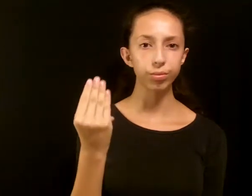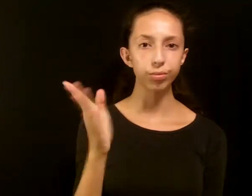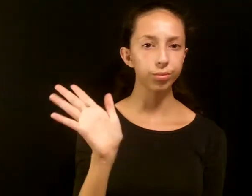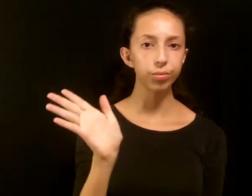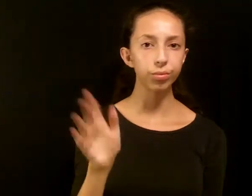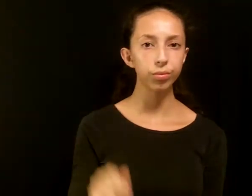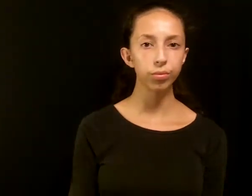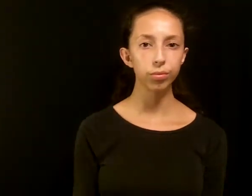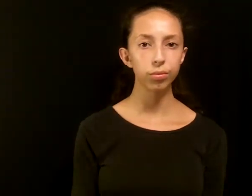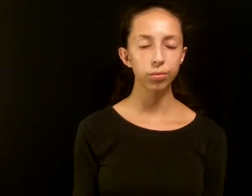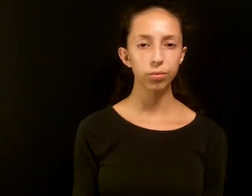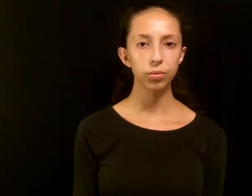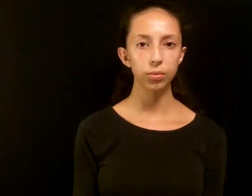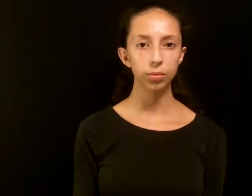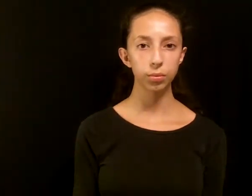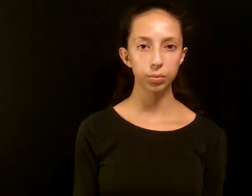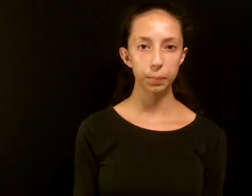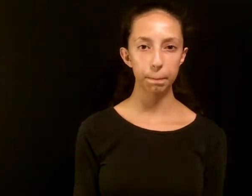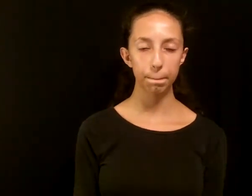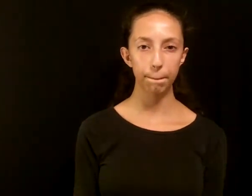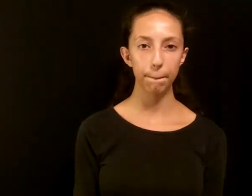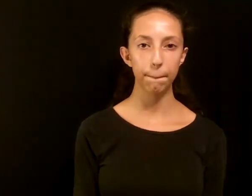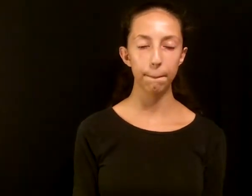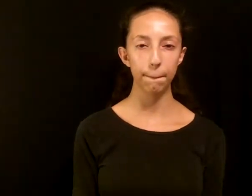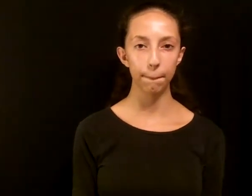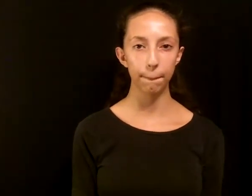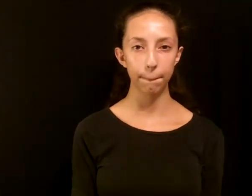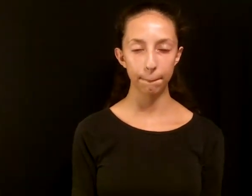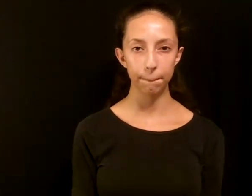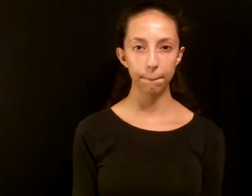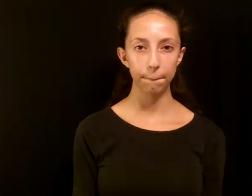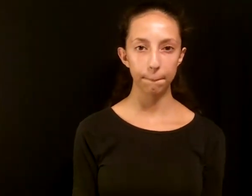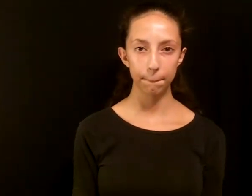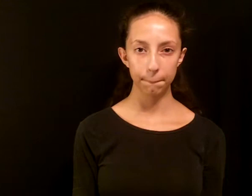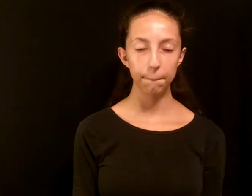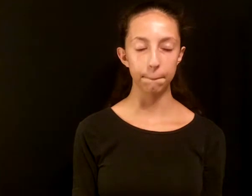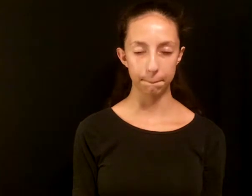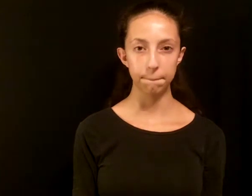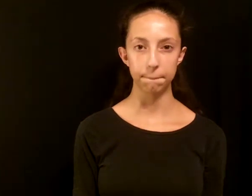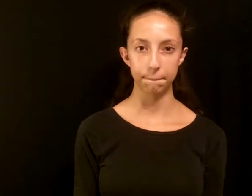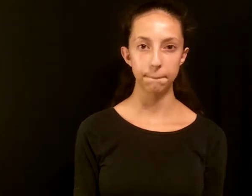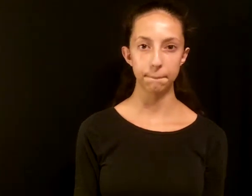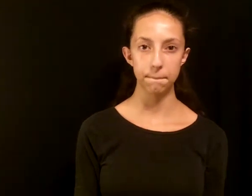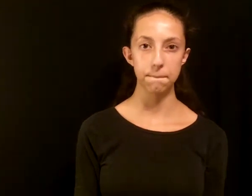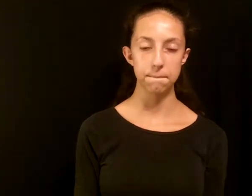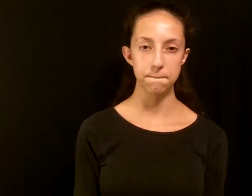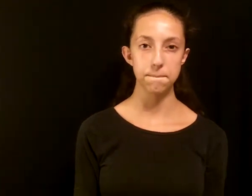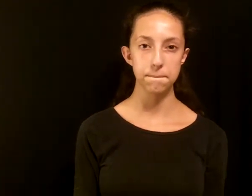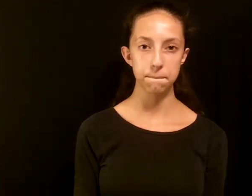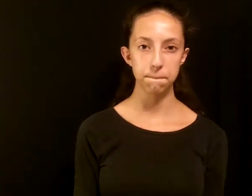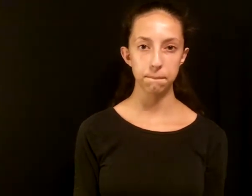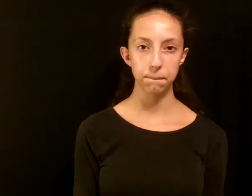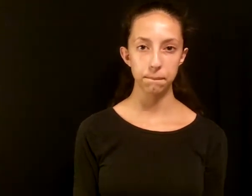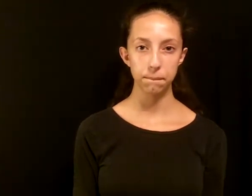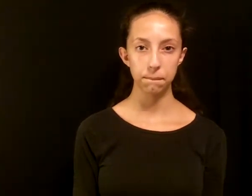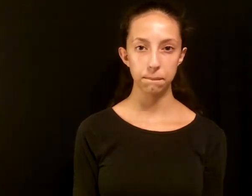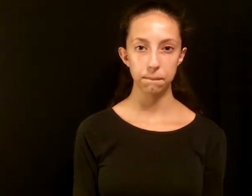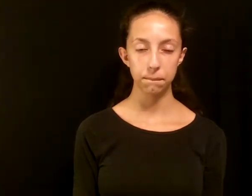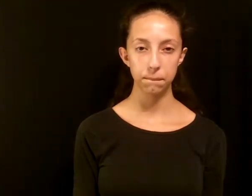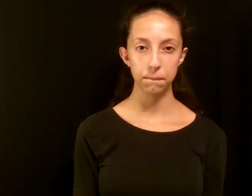But when you're doing numbers, and that's what we're talking about here, are counting numbers. That's why I've stressed so hard in this class. We're talking about